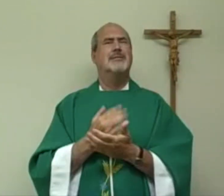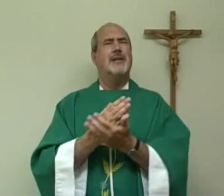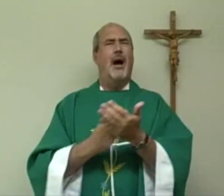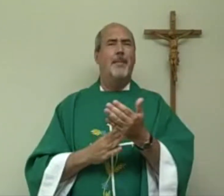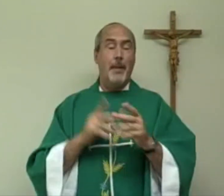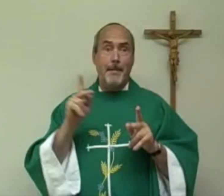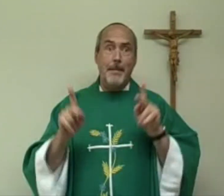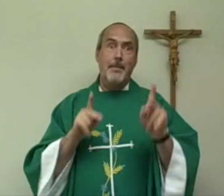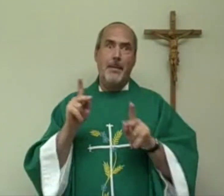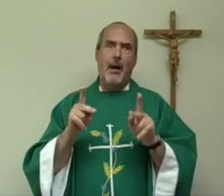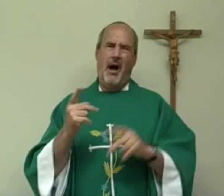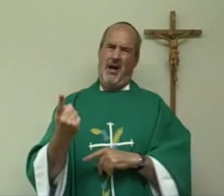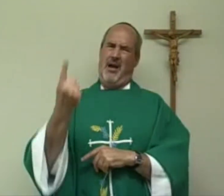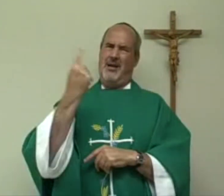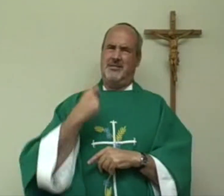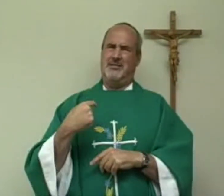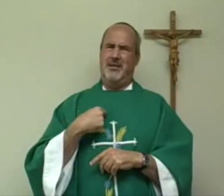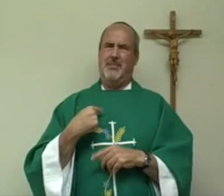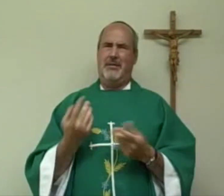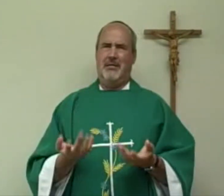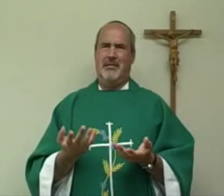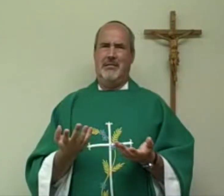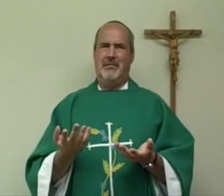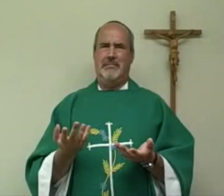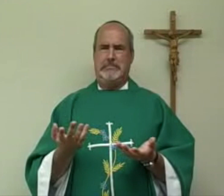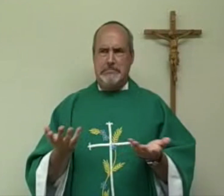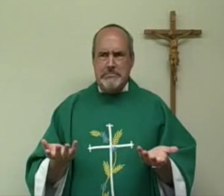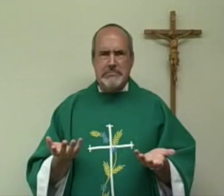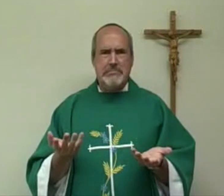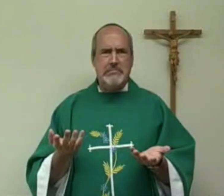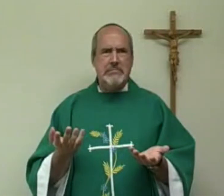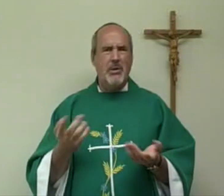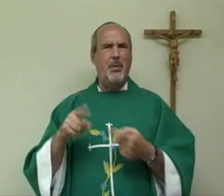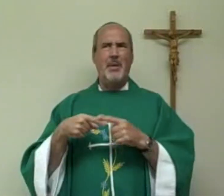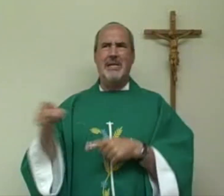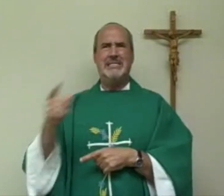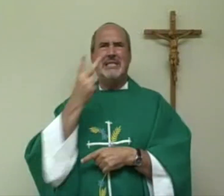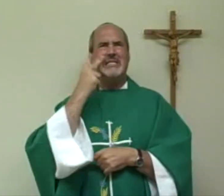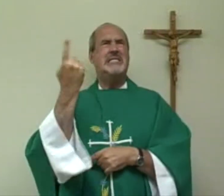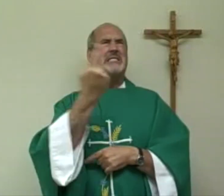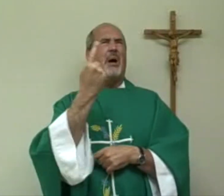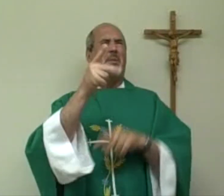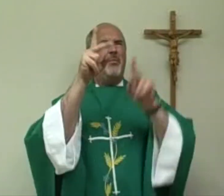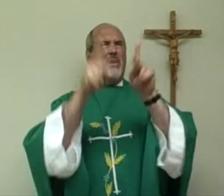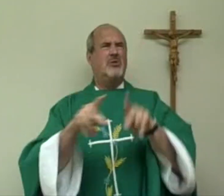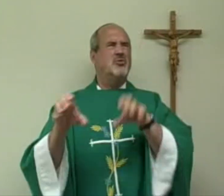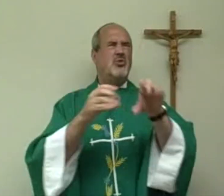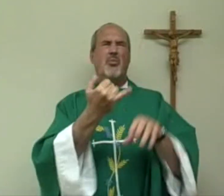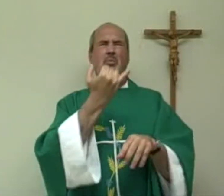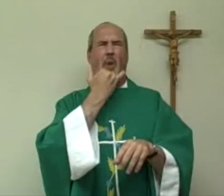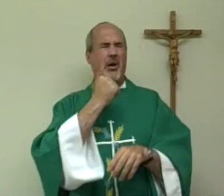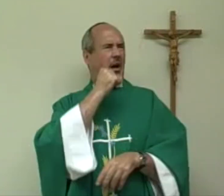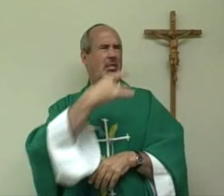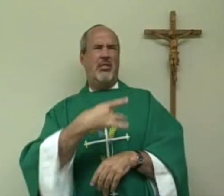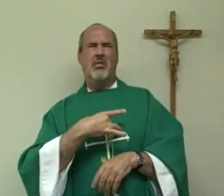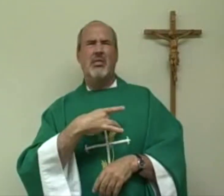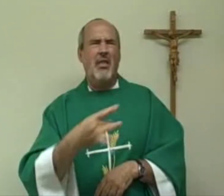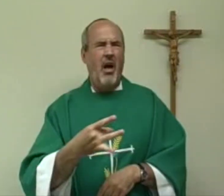That's a humble person. The third thing is that some people ask me, well, when I see somebody doing